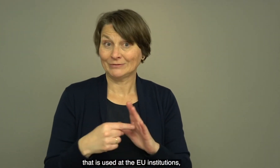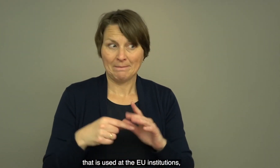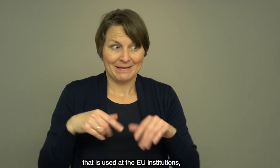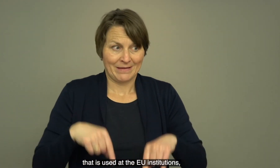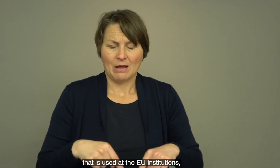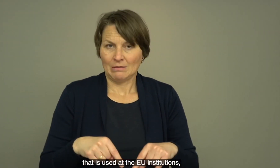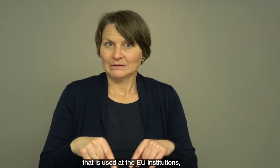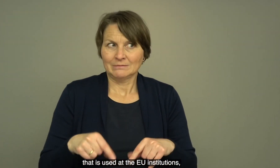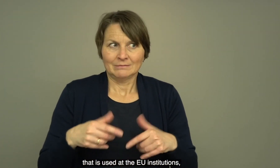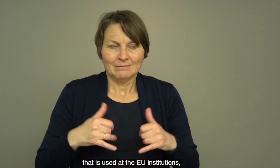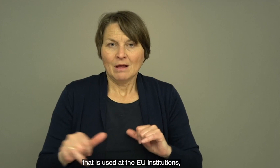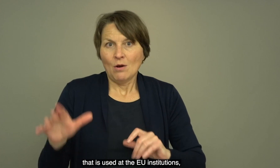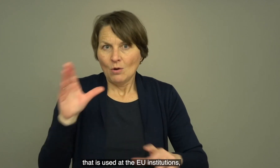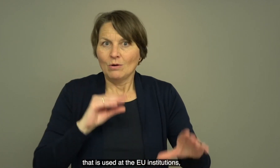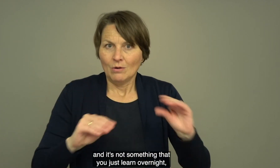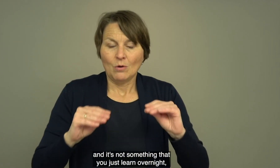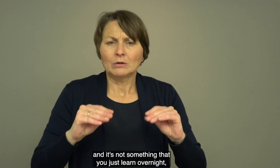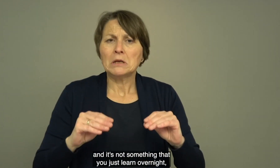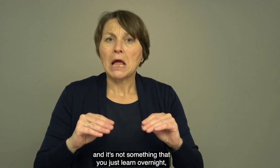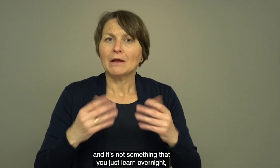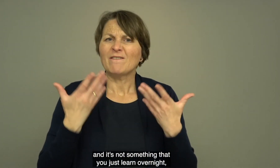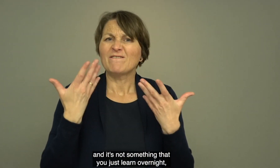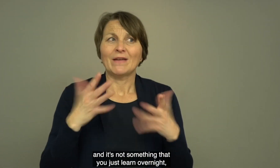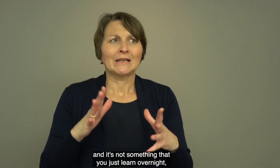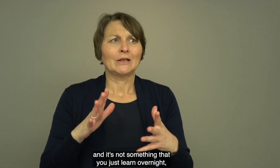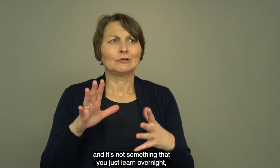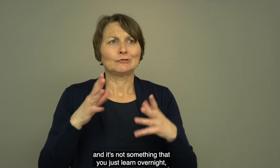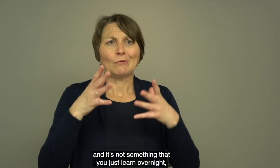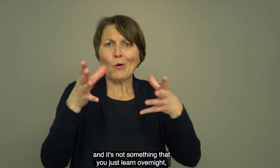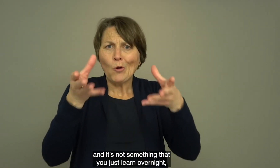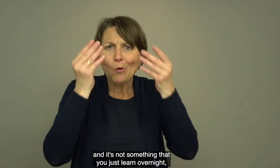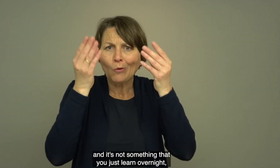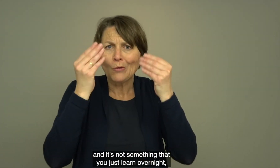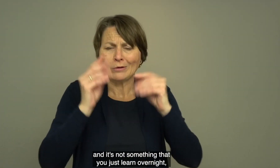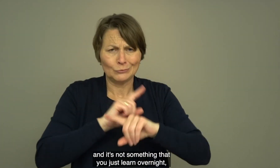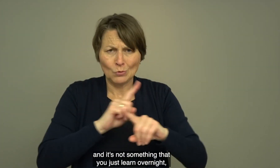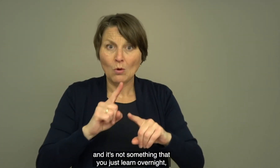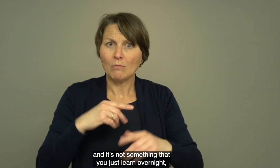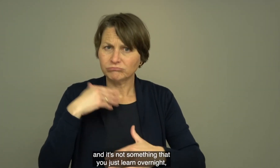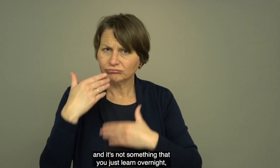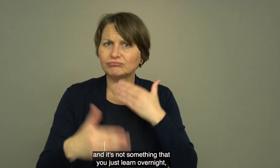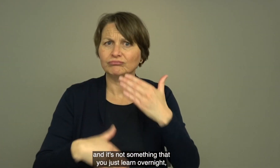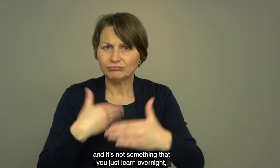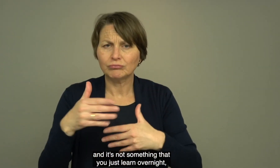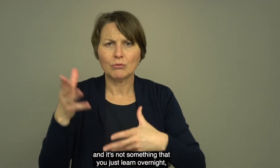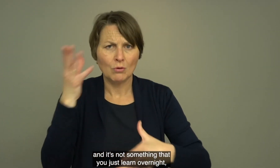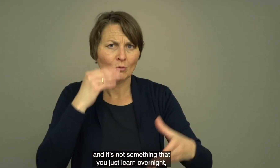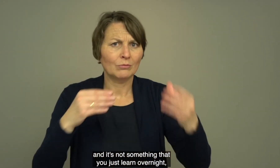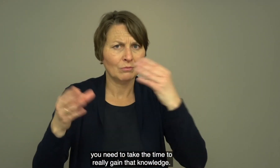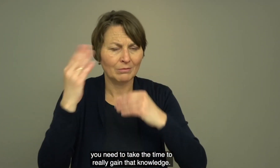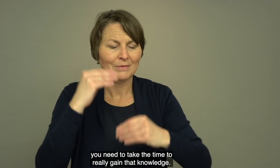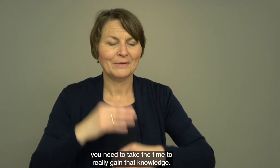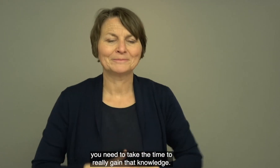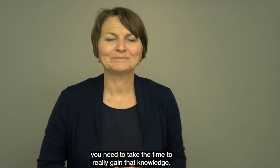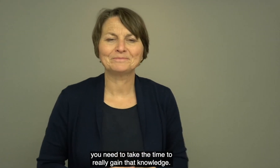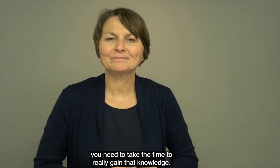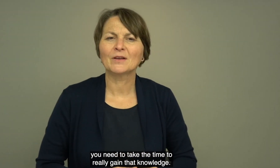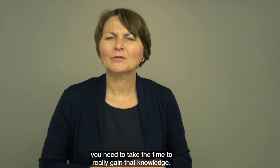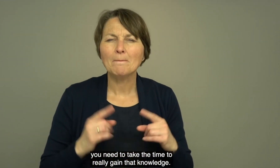EU institutions, and it's not something that you just learn overnight. You need to take the time to